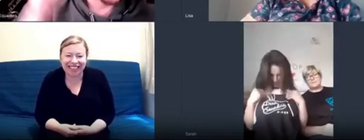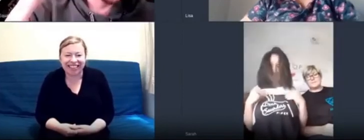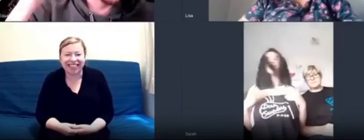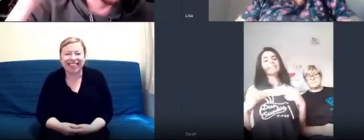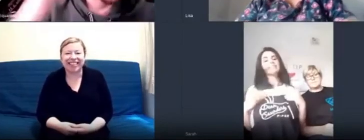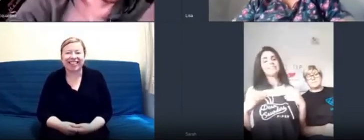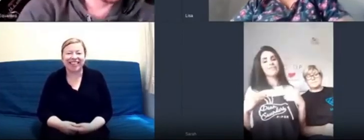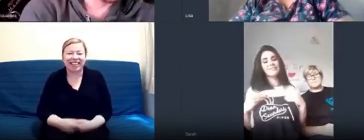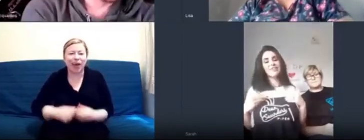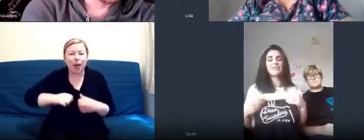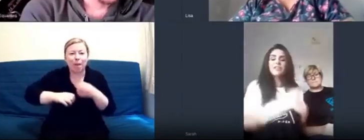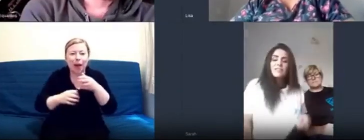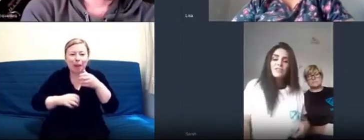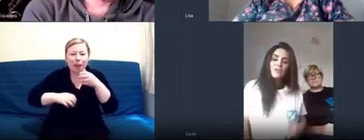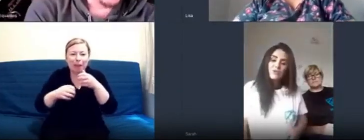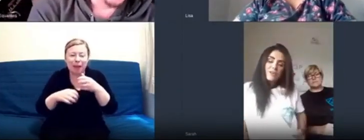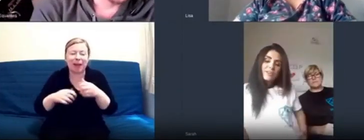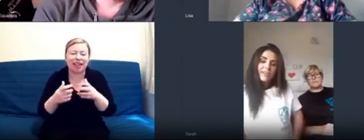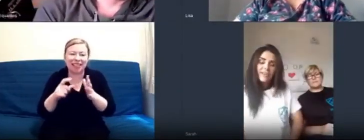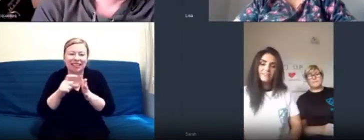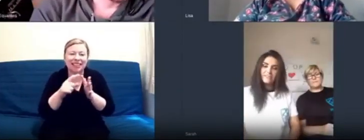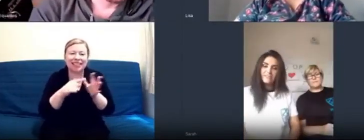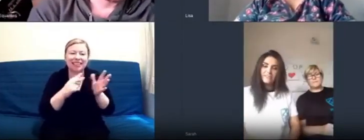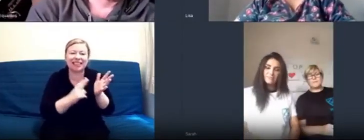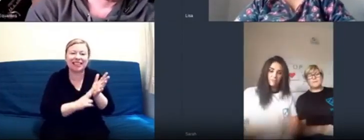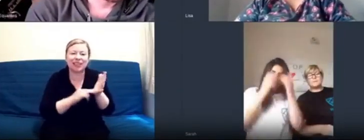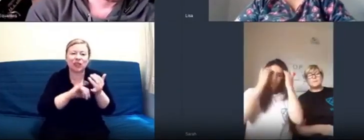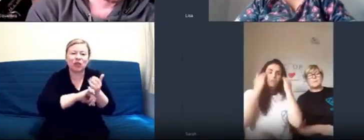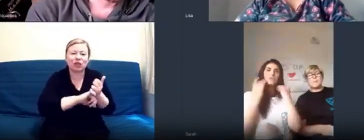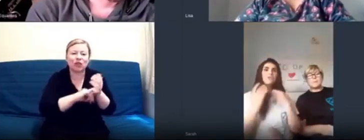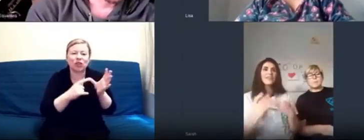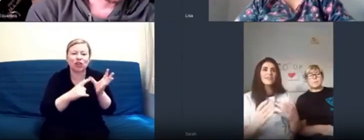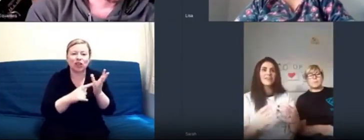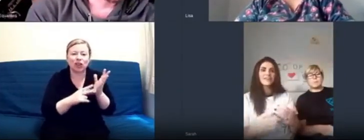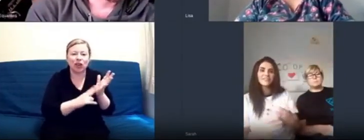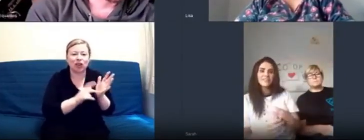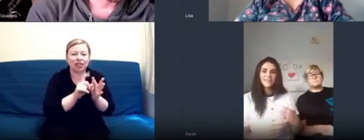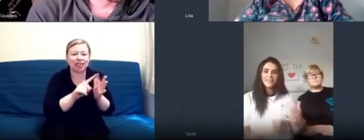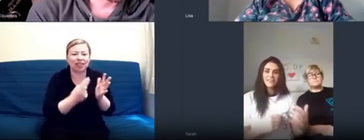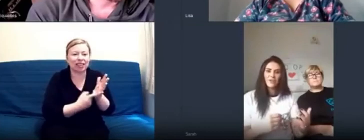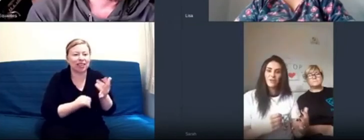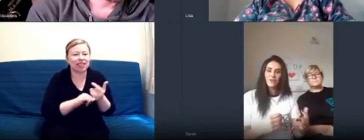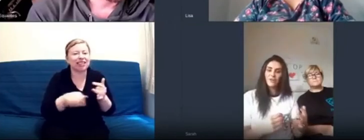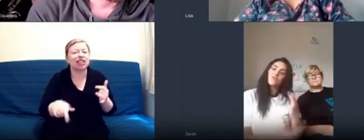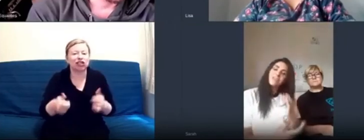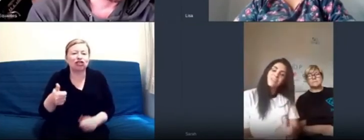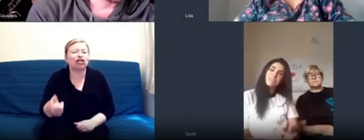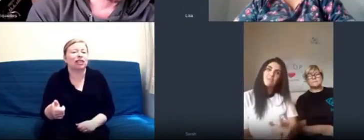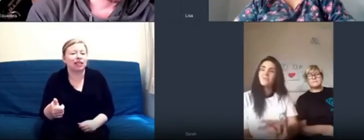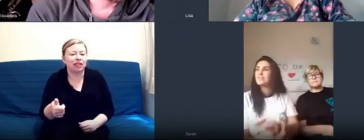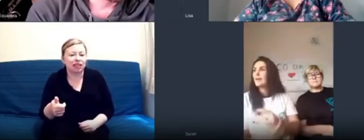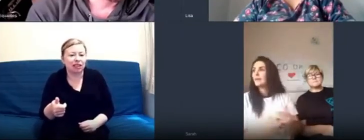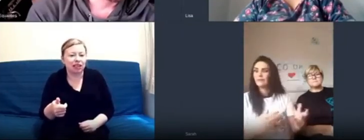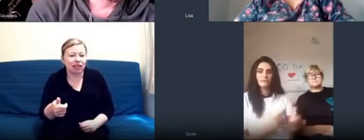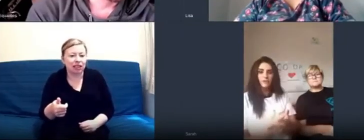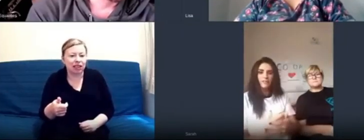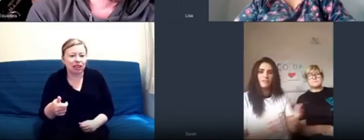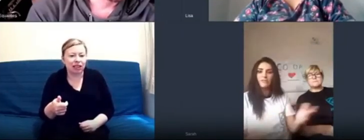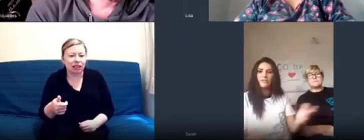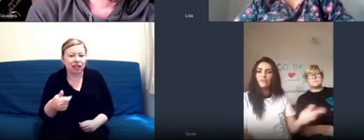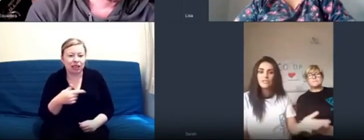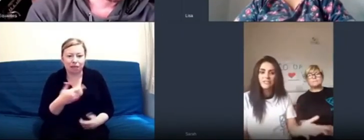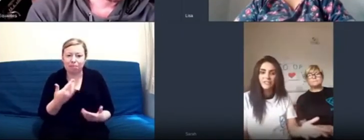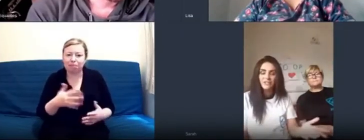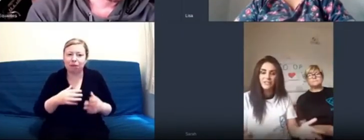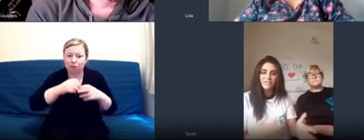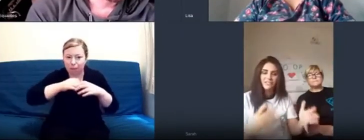Defenders. Hey. So, yeah, he's been amazing because we recognise that although he had downplayed the bagpipes for,